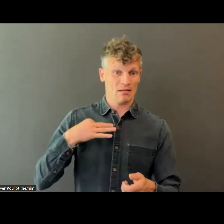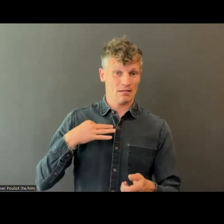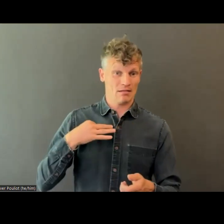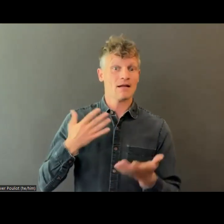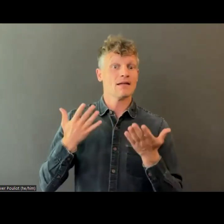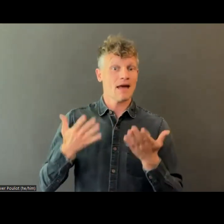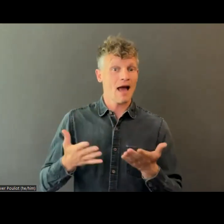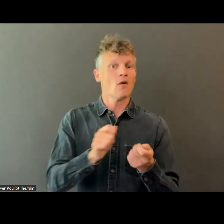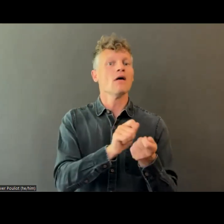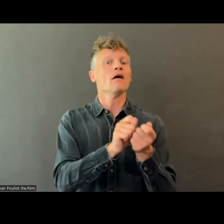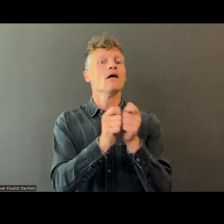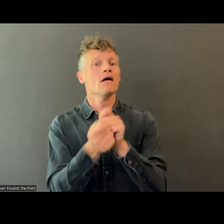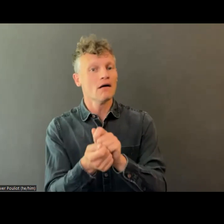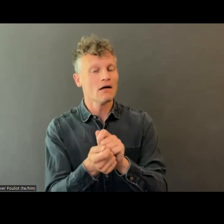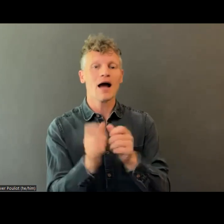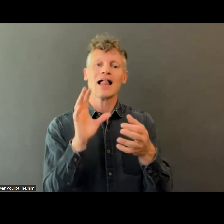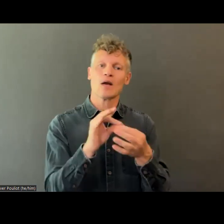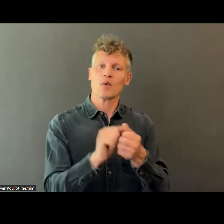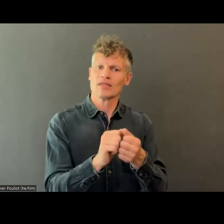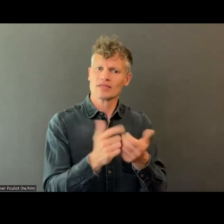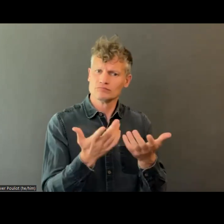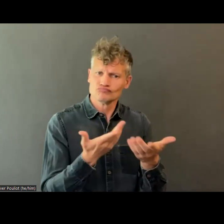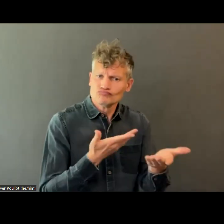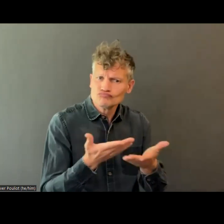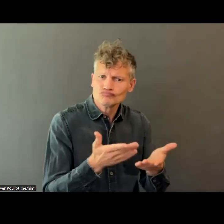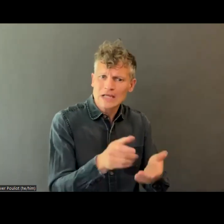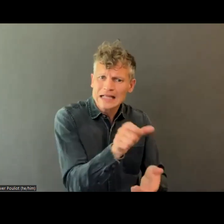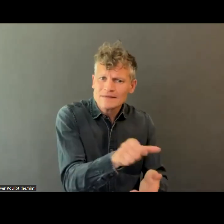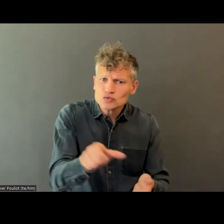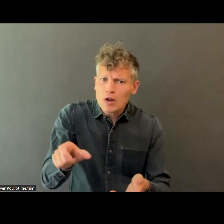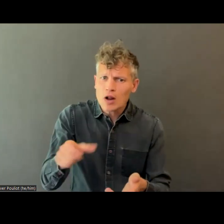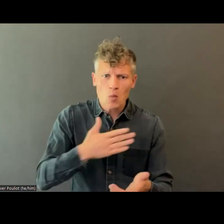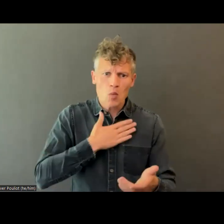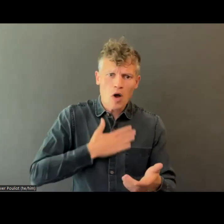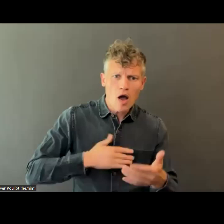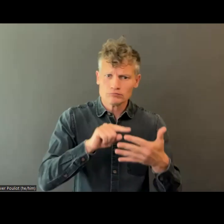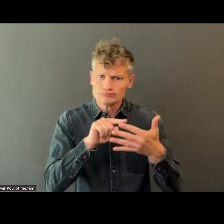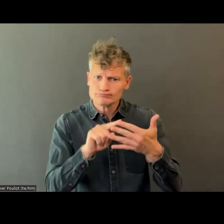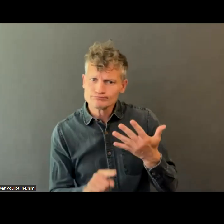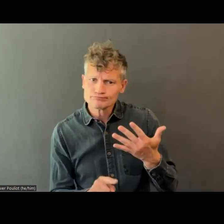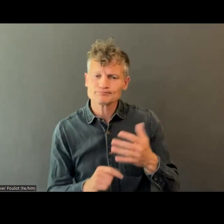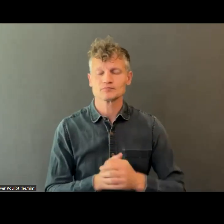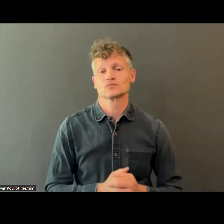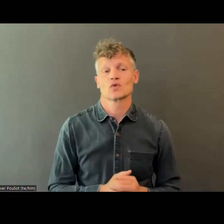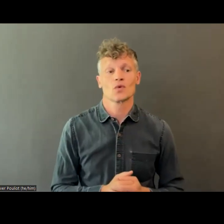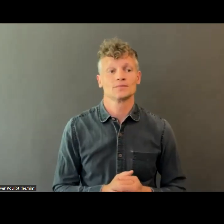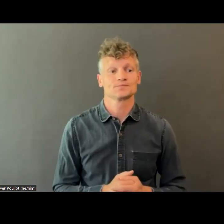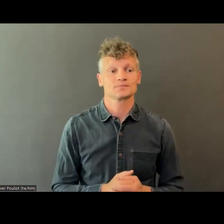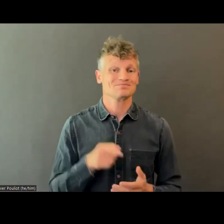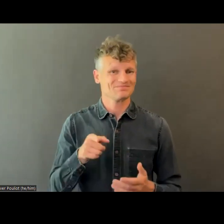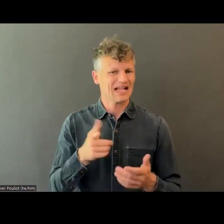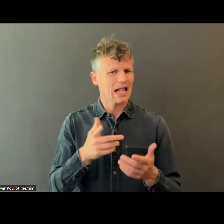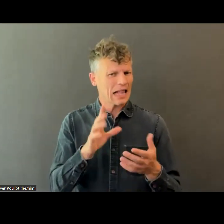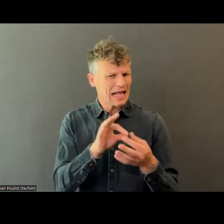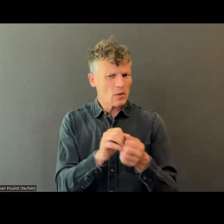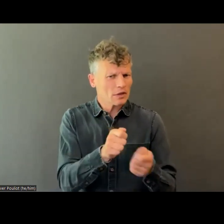my function in terms of responding to the requests from employees and service users around adjustments